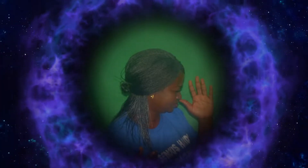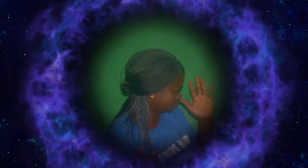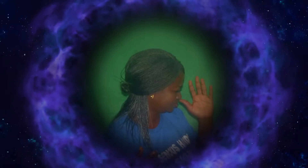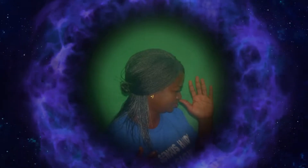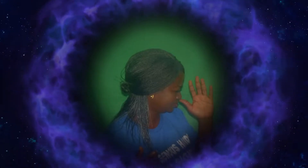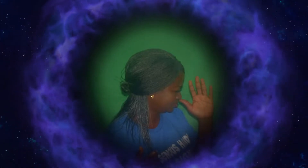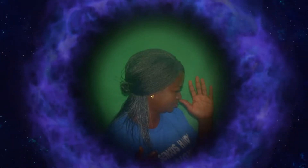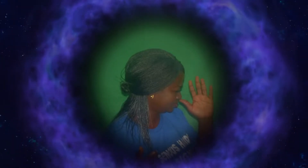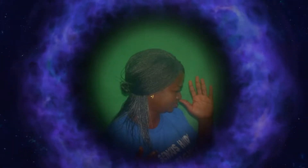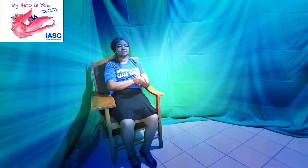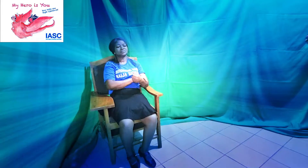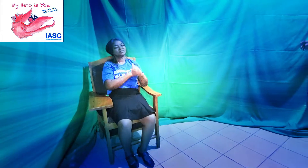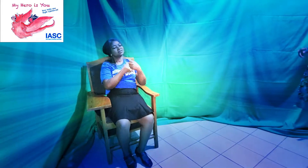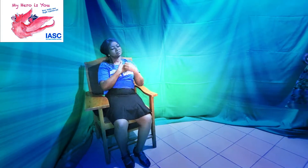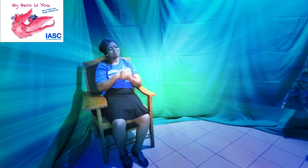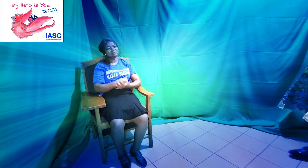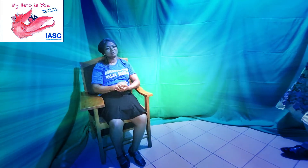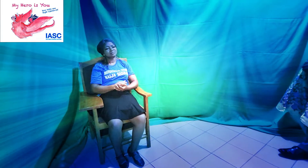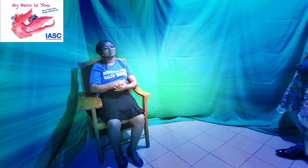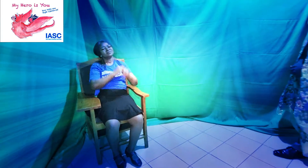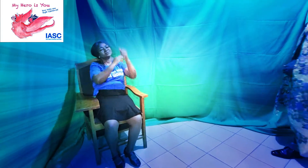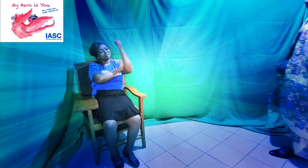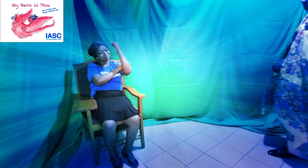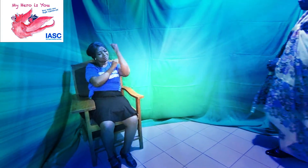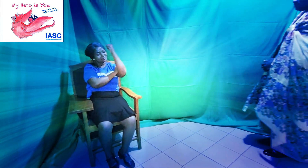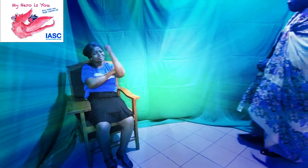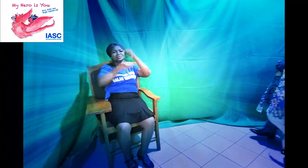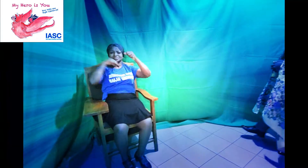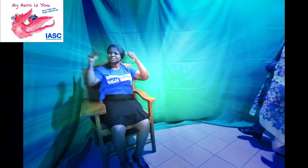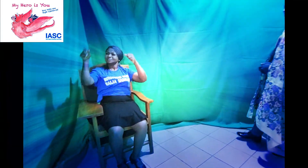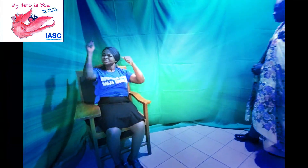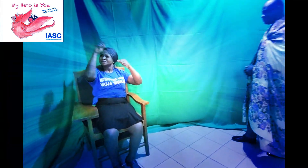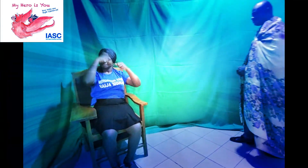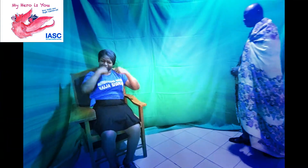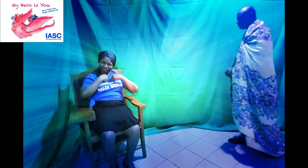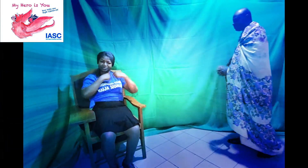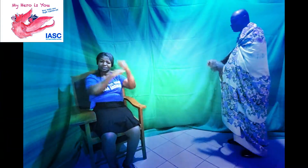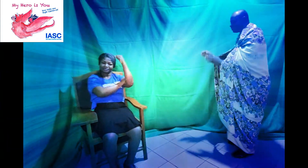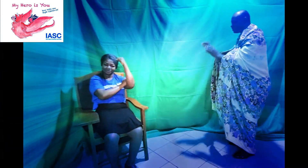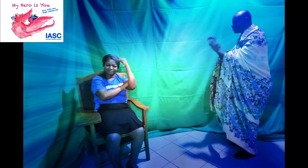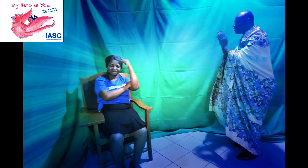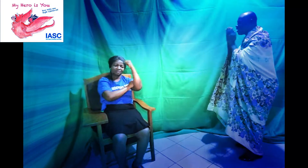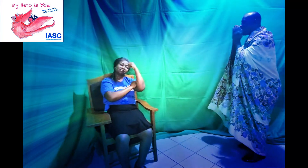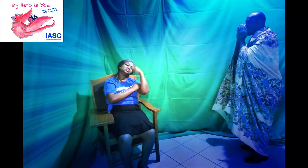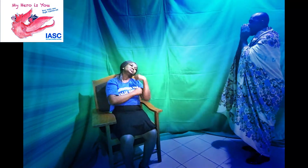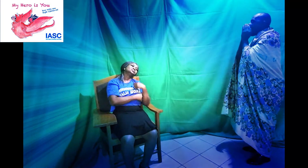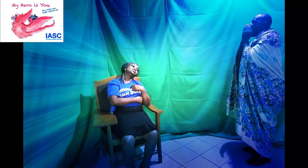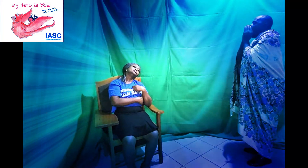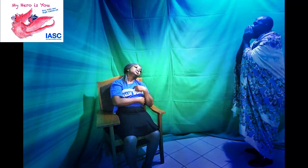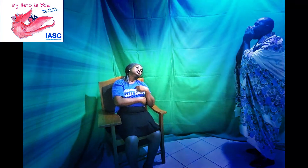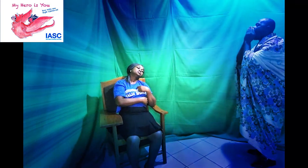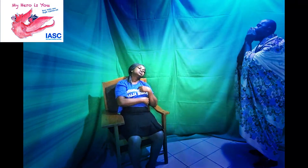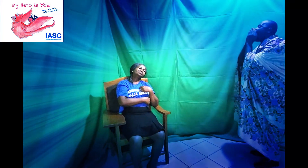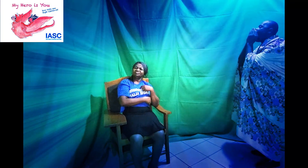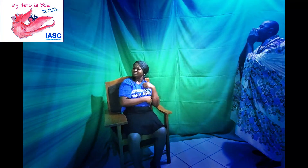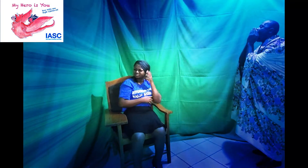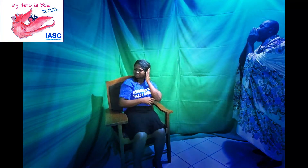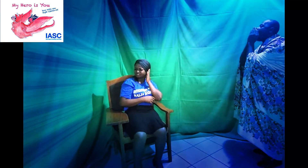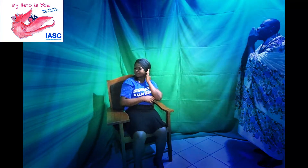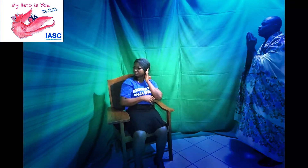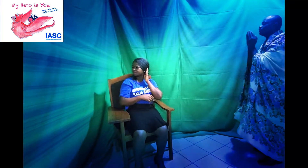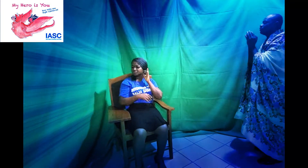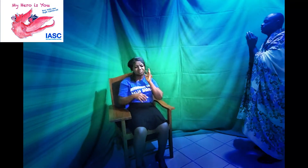can help. With a whoosh, something amazing stepped into the moonlight.